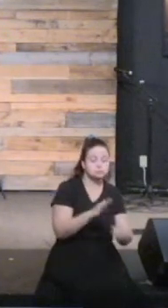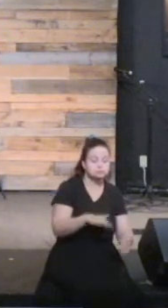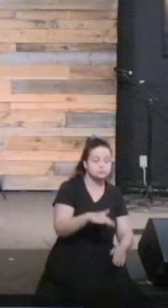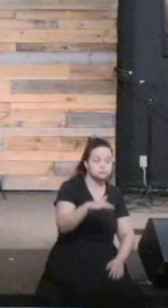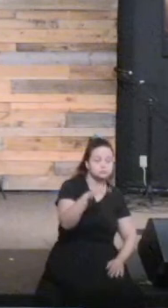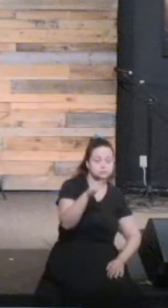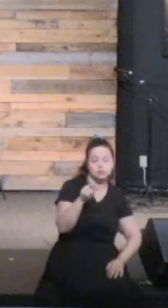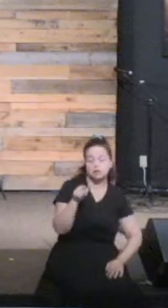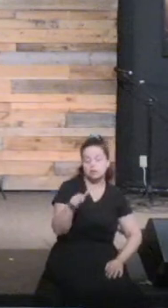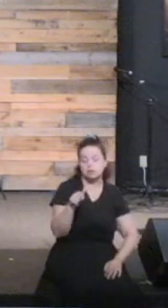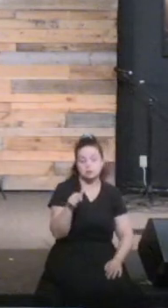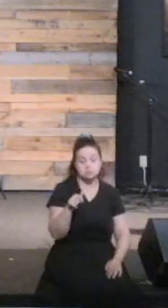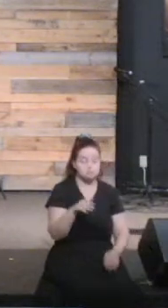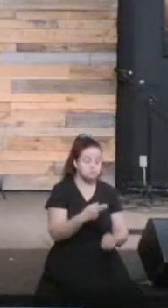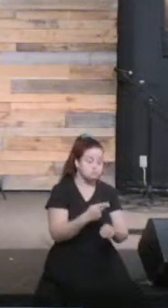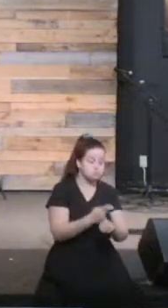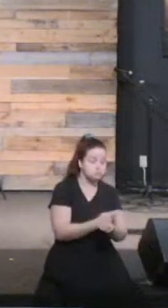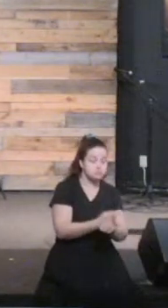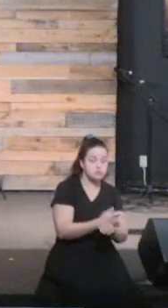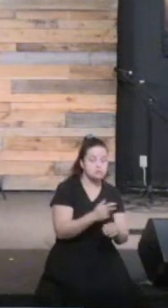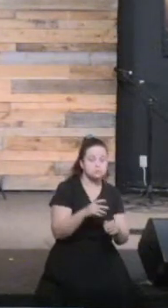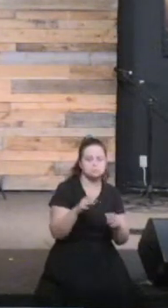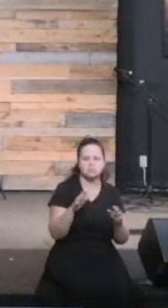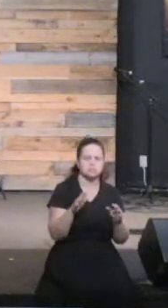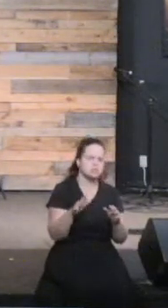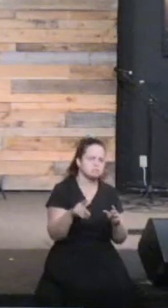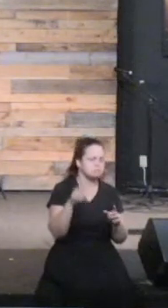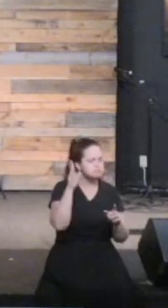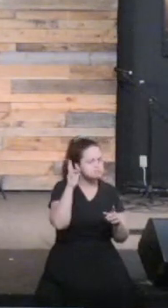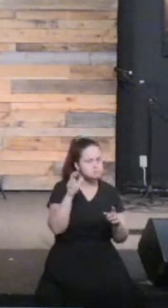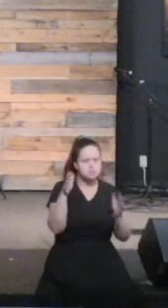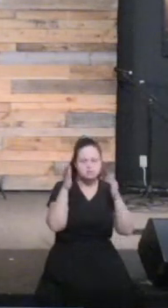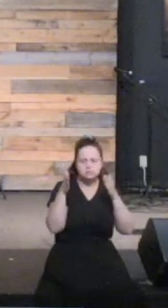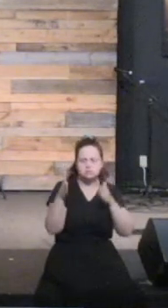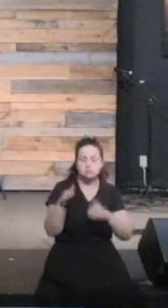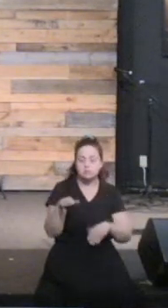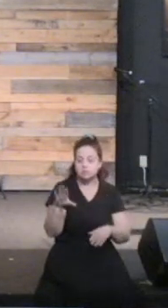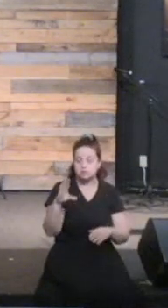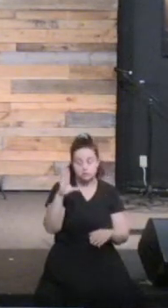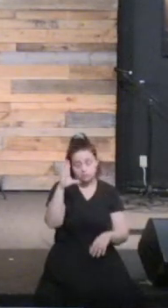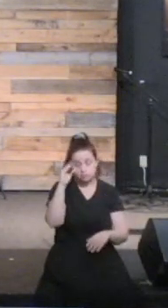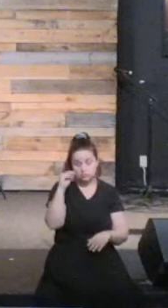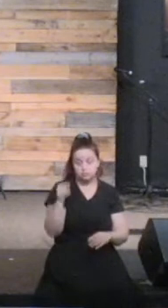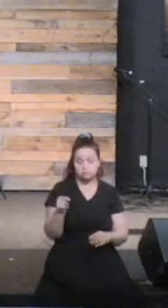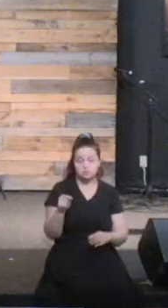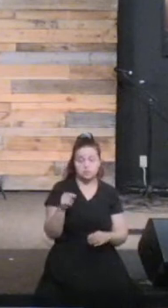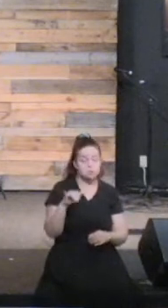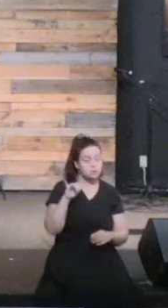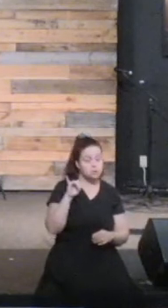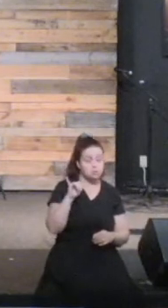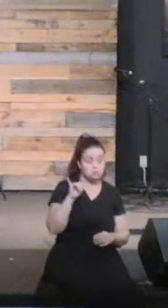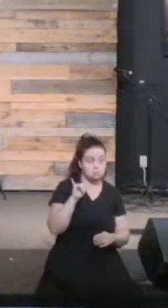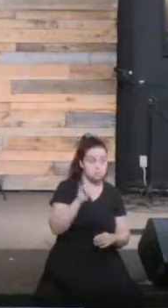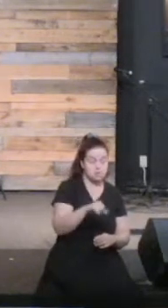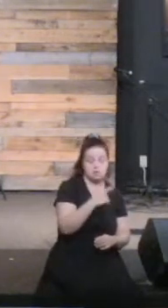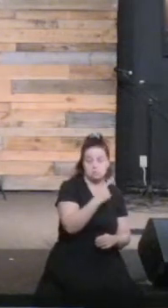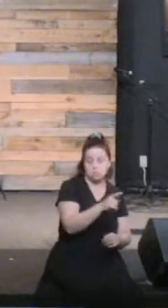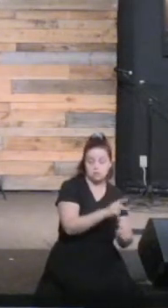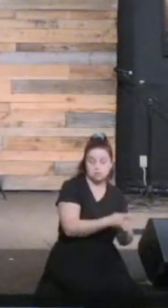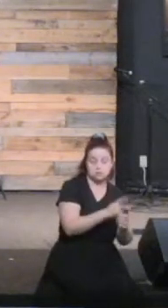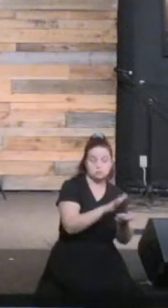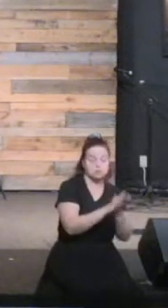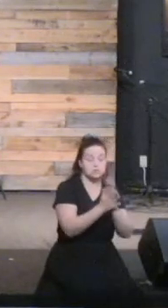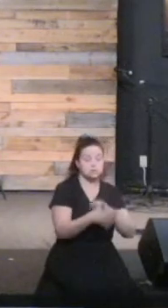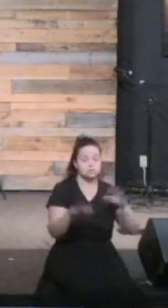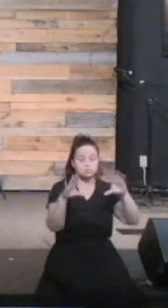said and then when you turn a pet lamb into a flock and then the shepherd says to